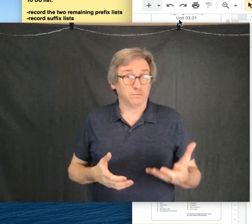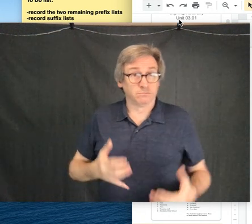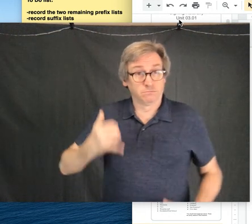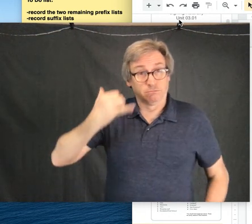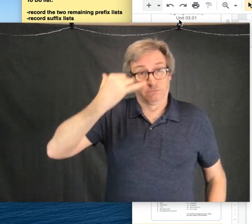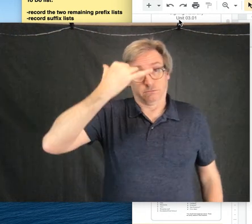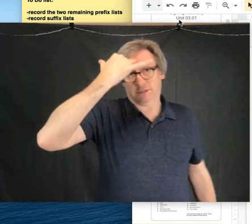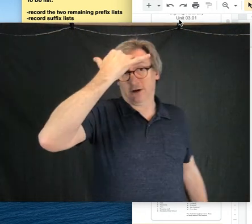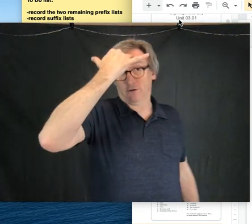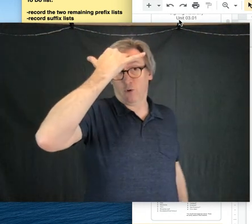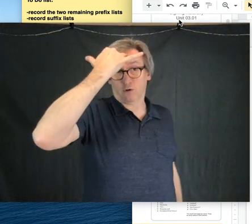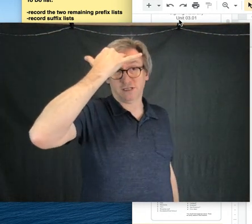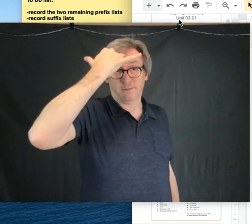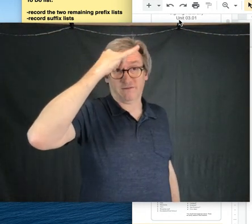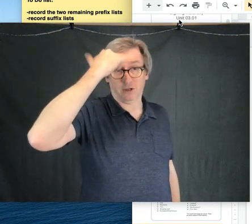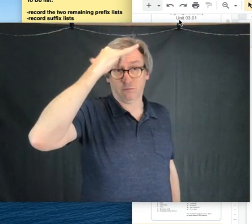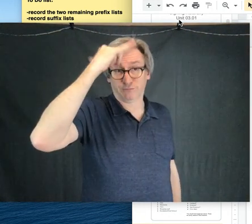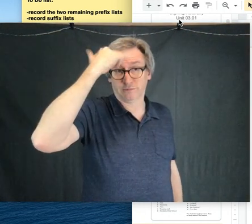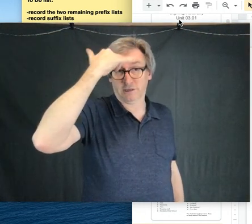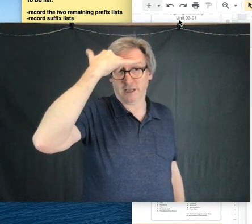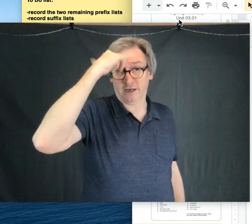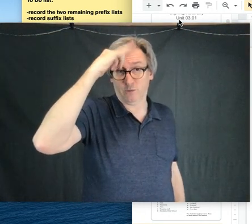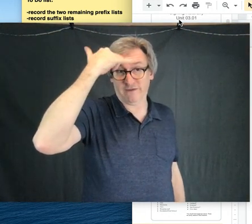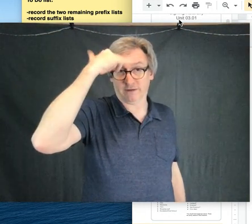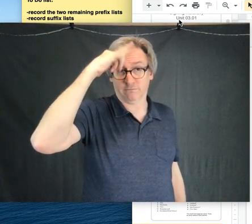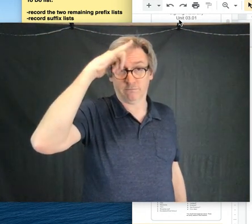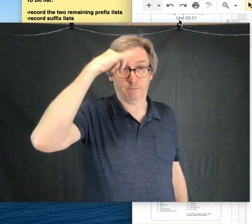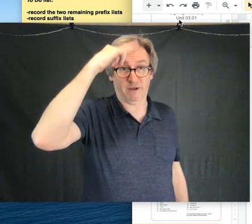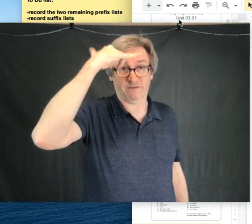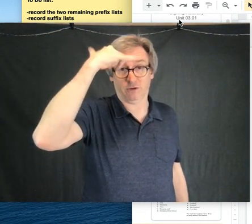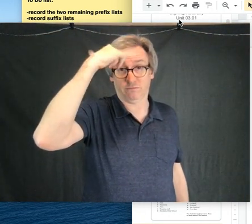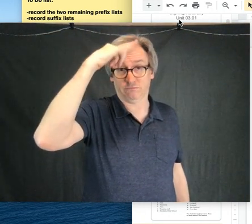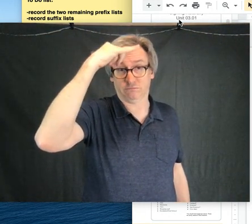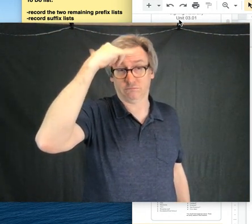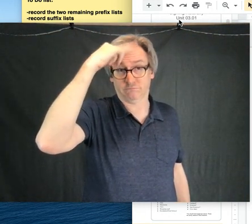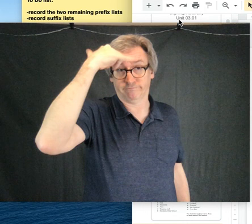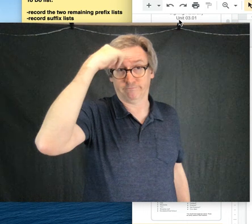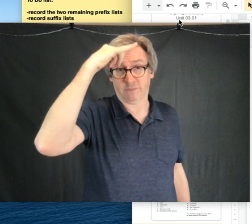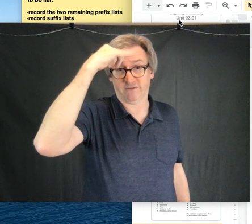Buffalo. Here are the horns of the buffalo, and you wave it. Buffalo.